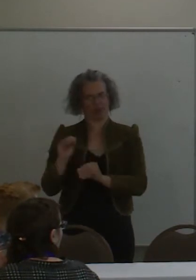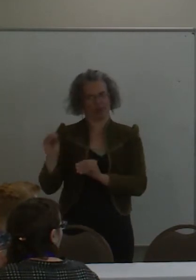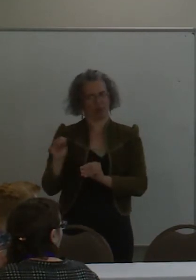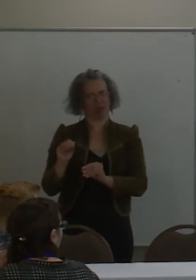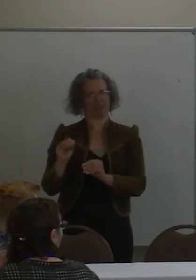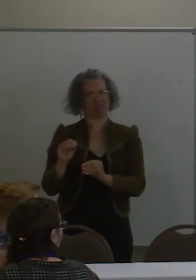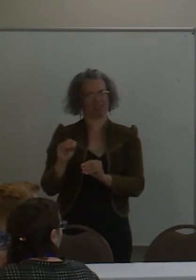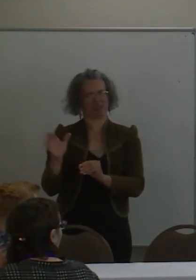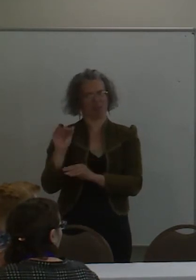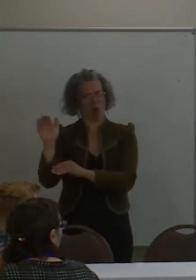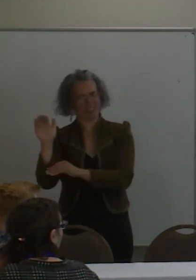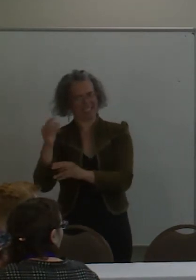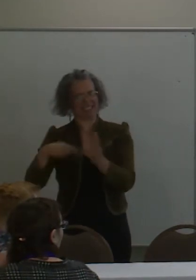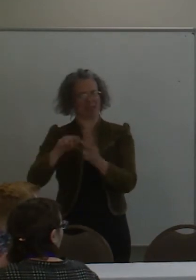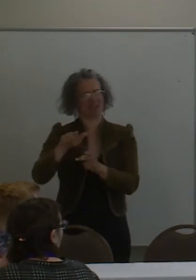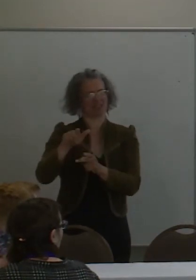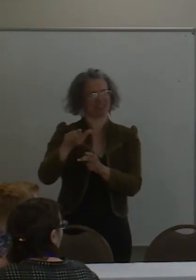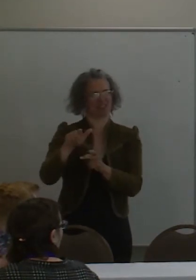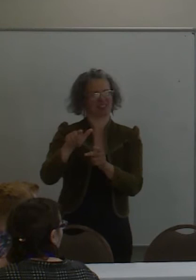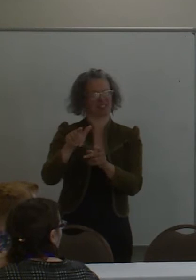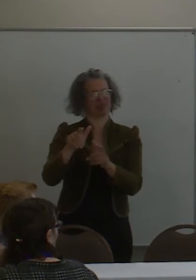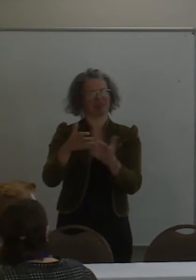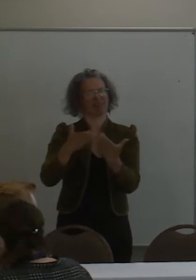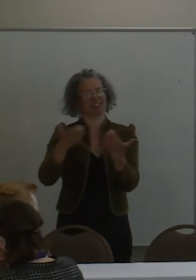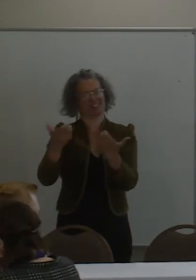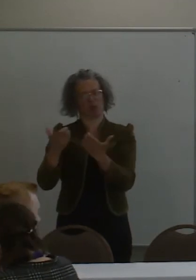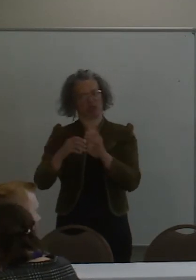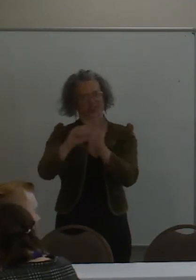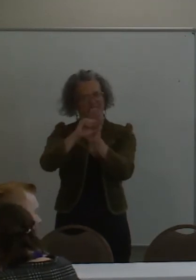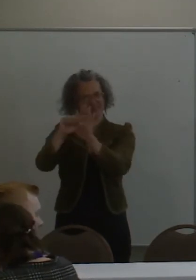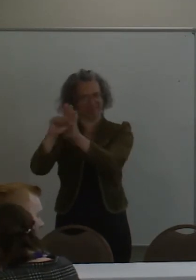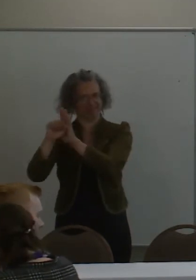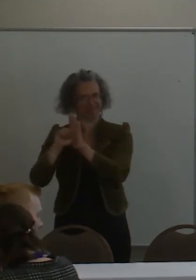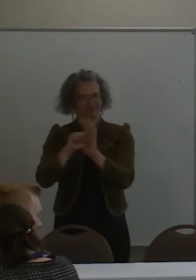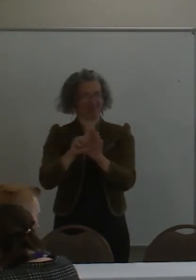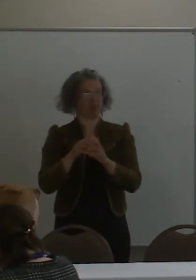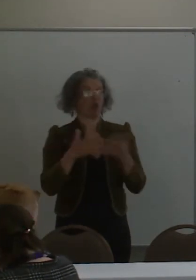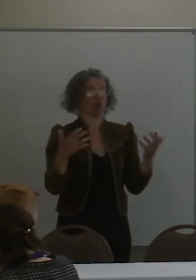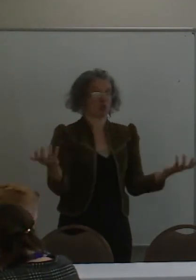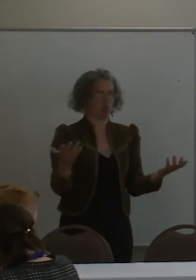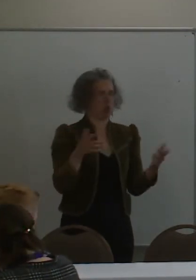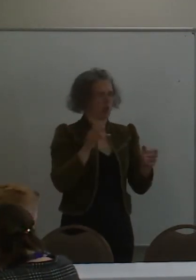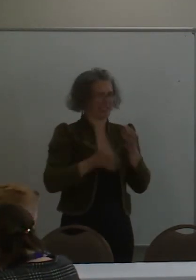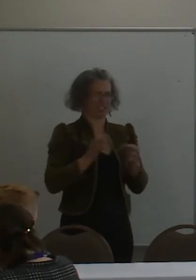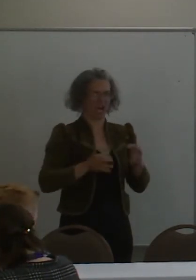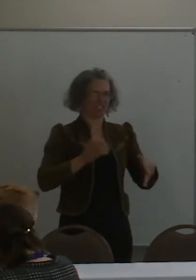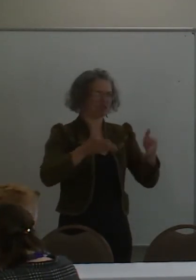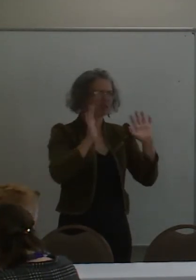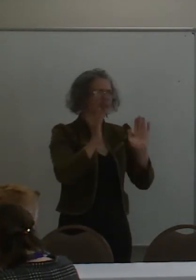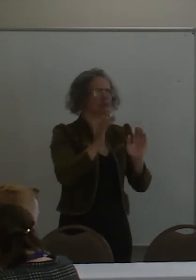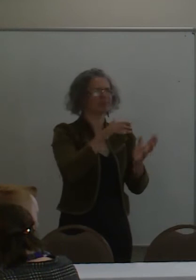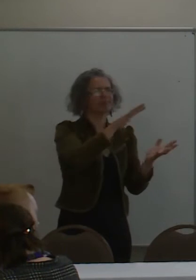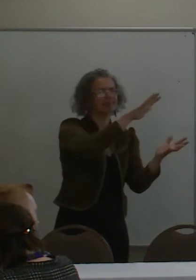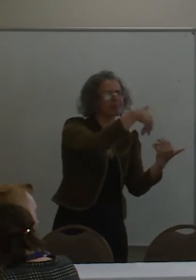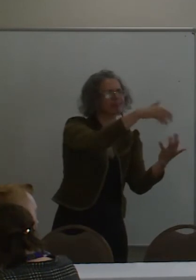the country as well. So we were mandated to collect stories to use as ways of